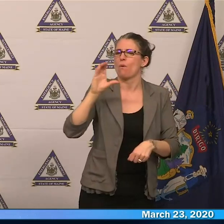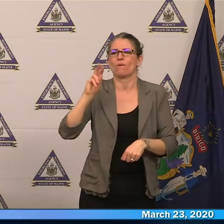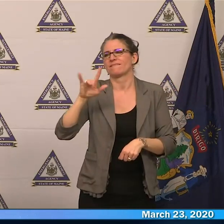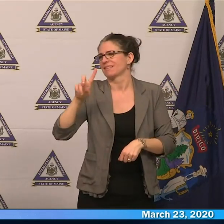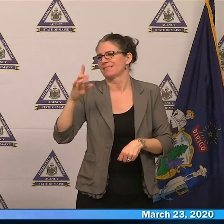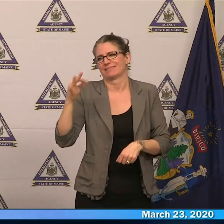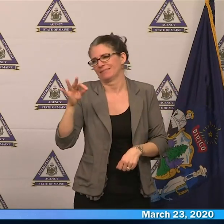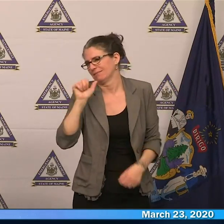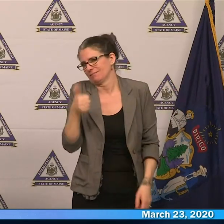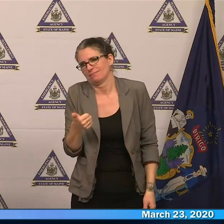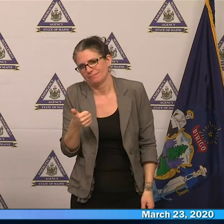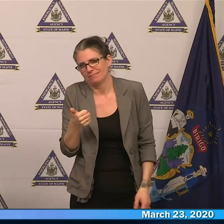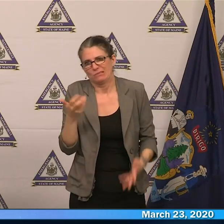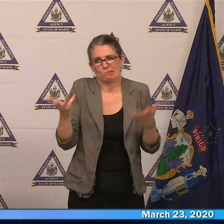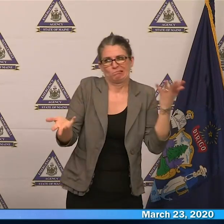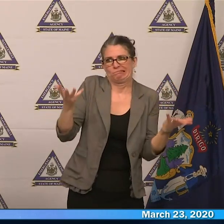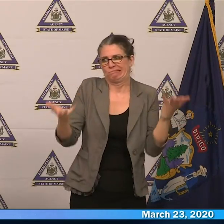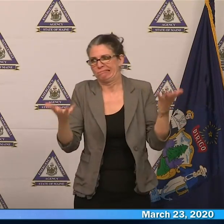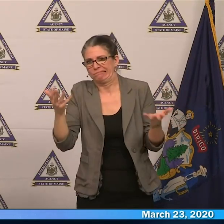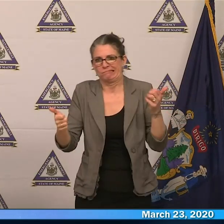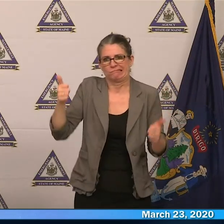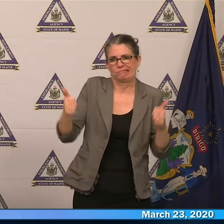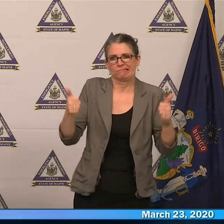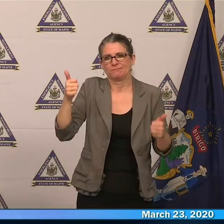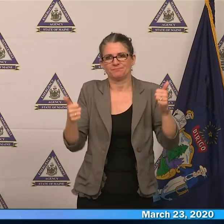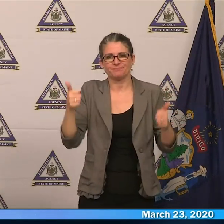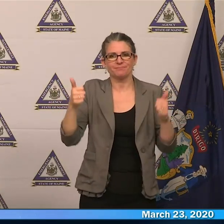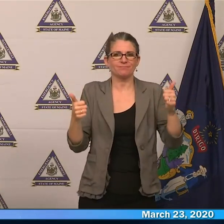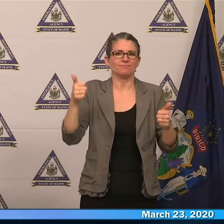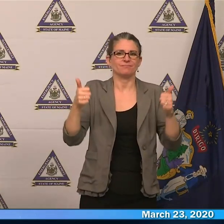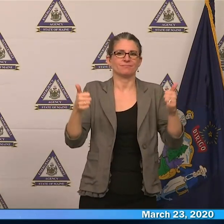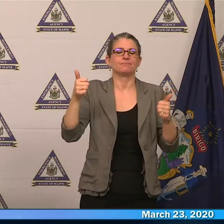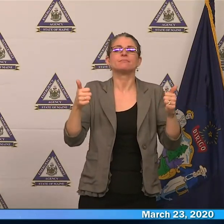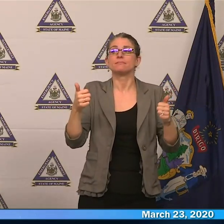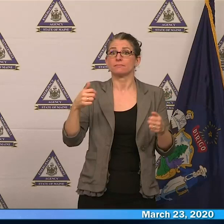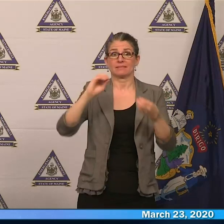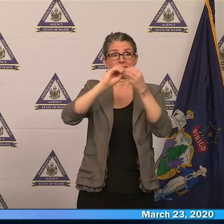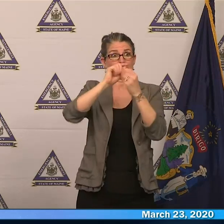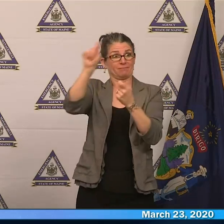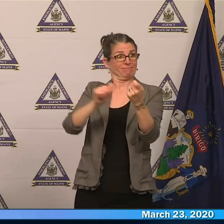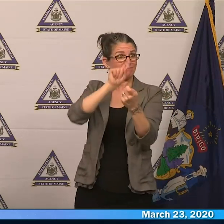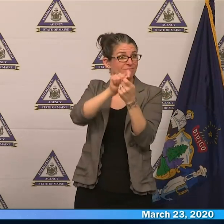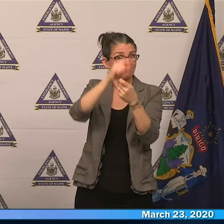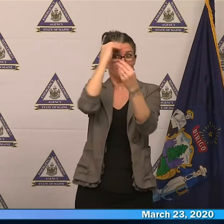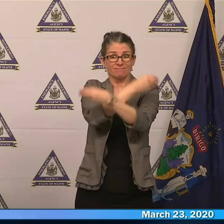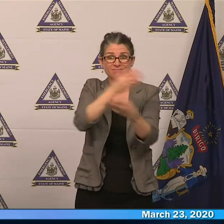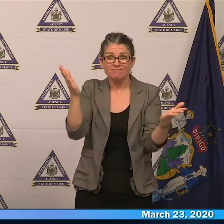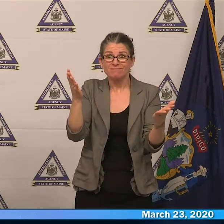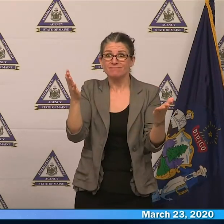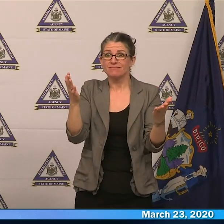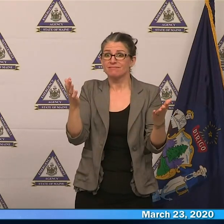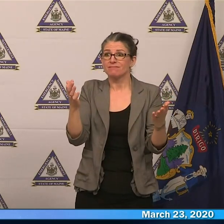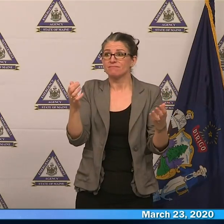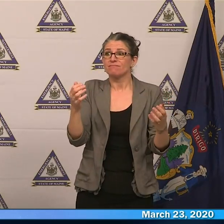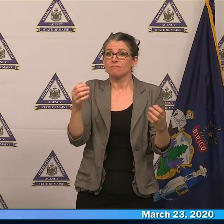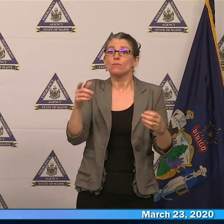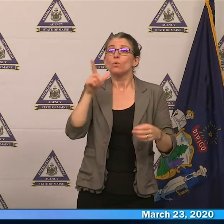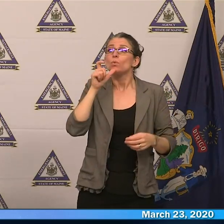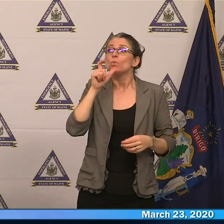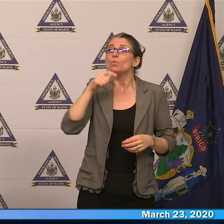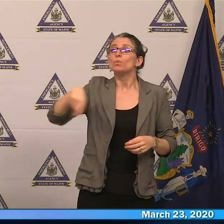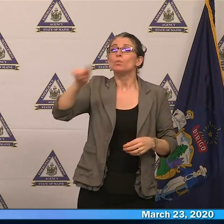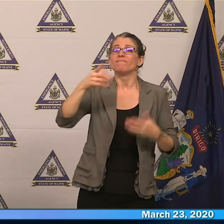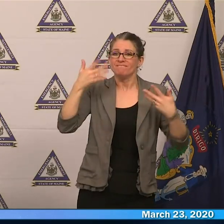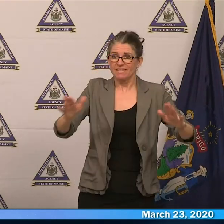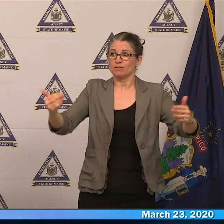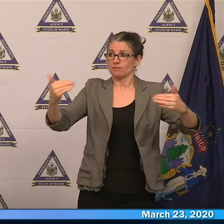people with COVID-19, what percentage of them have respiratory symptoms versus something else. Based on the data that we have right now, however,